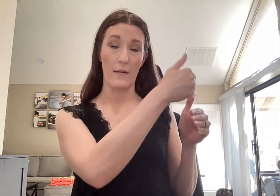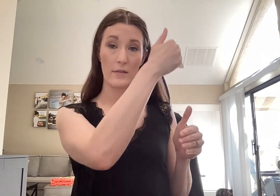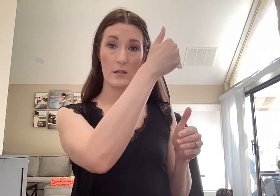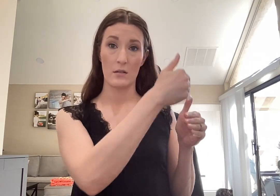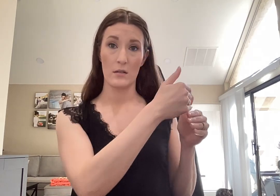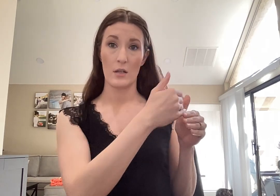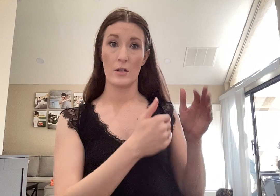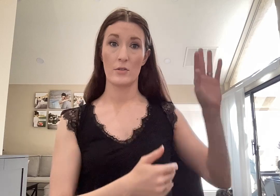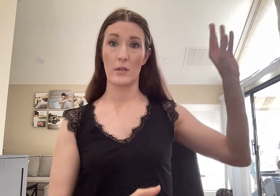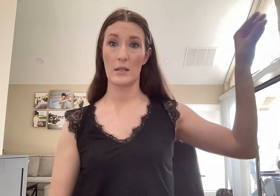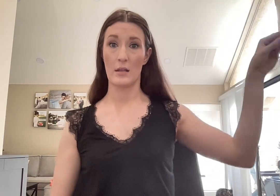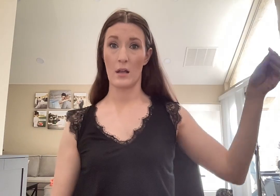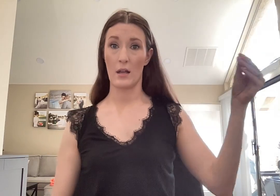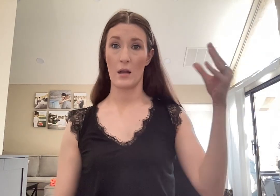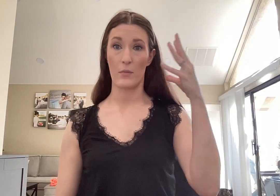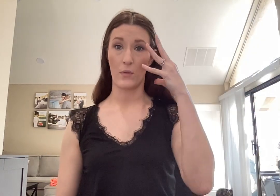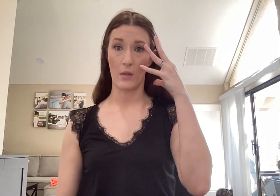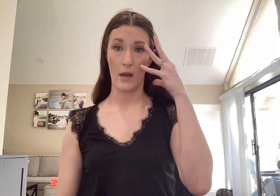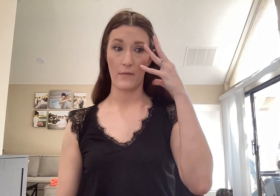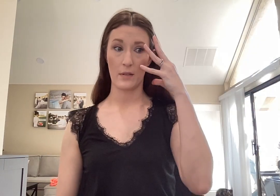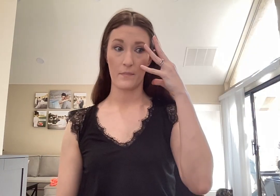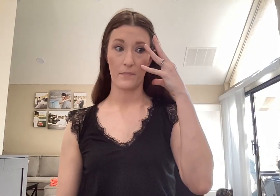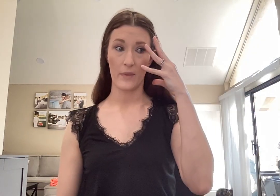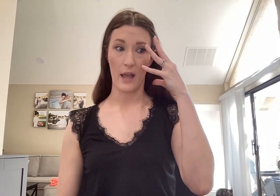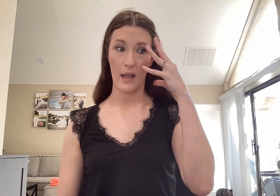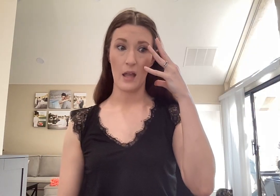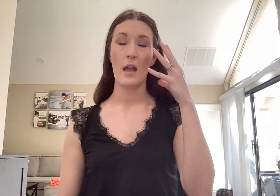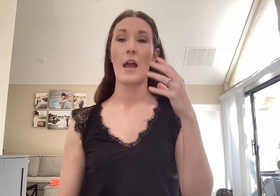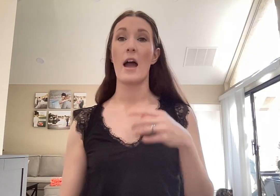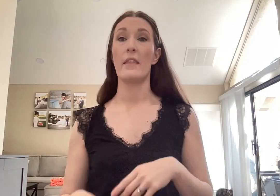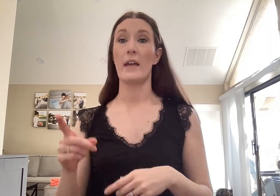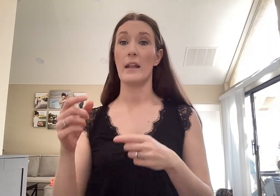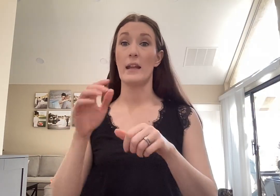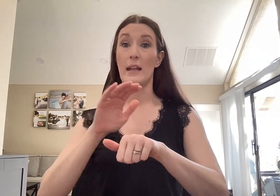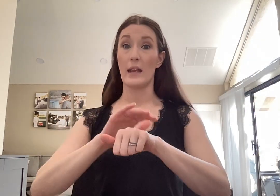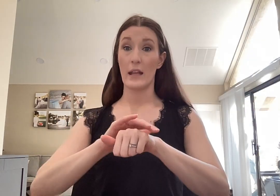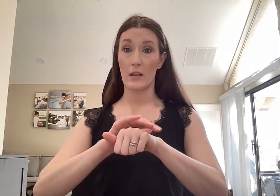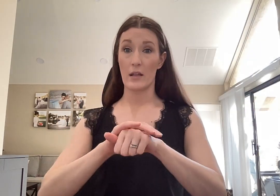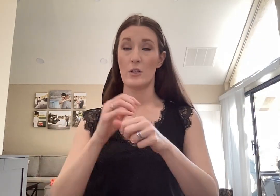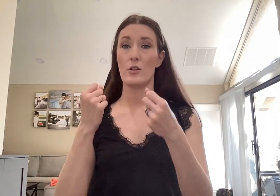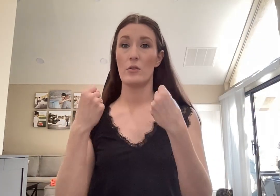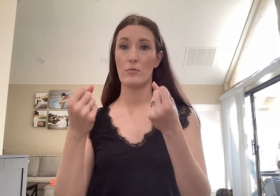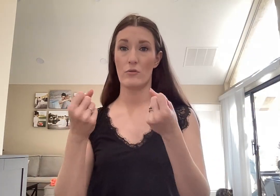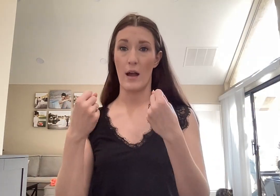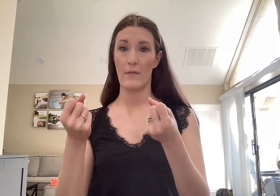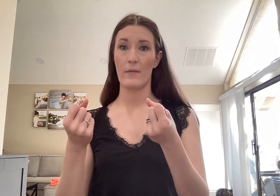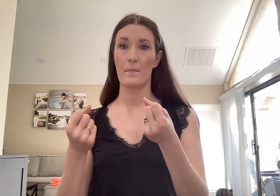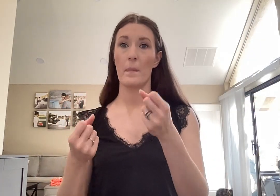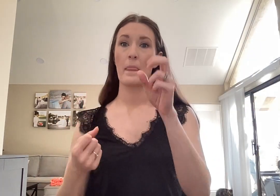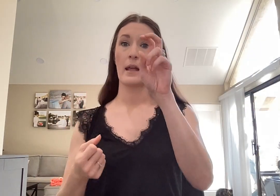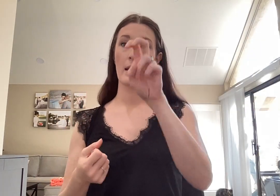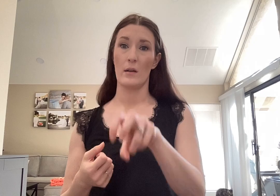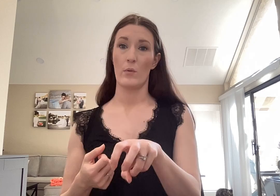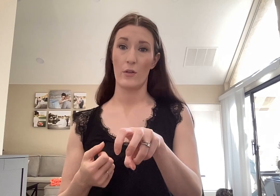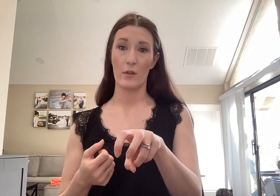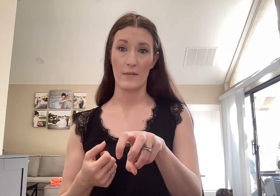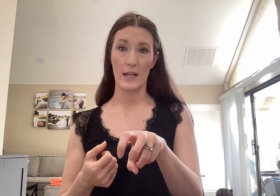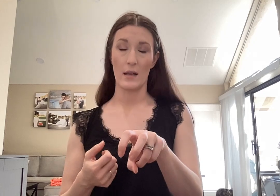left so that the sun can come through the left. Okay? And then in England, you drive with your left hand,